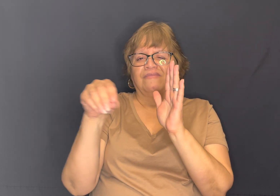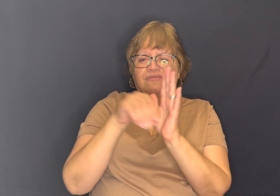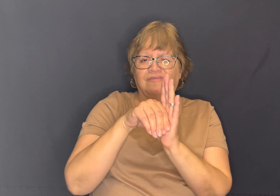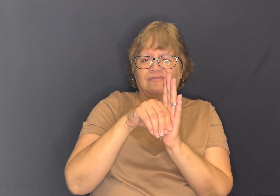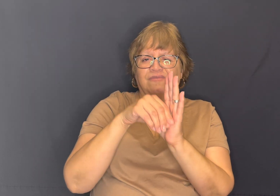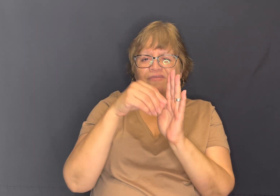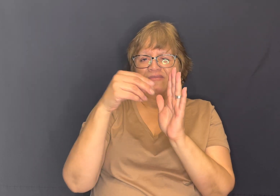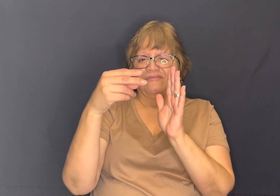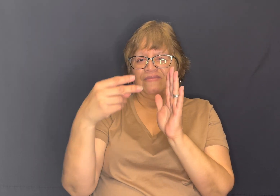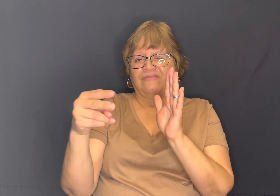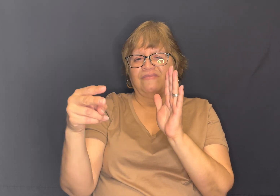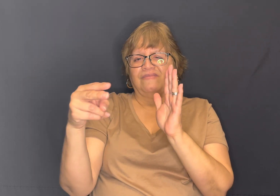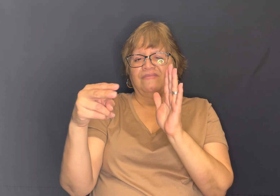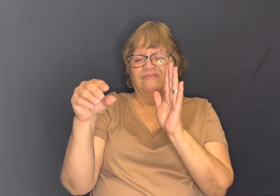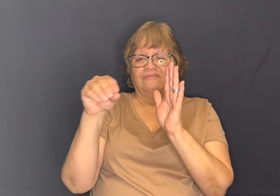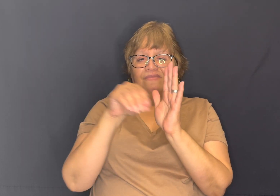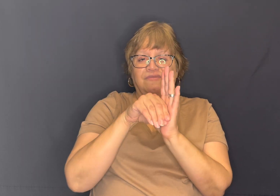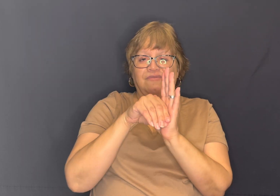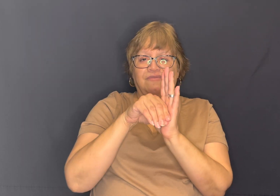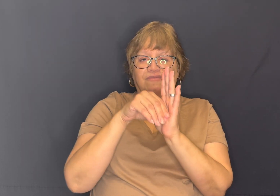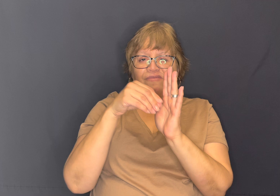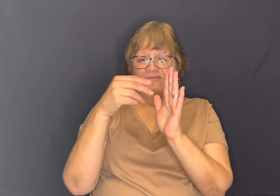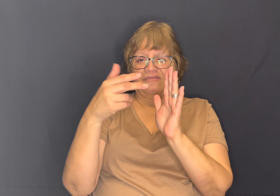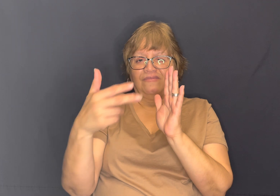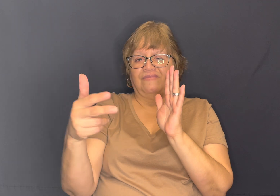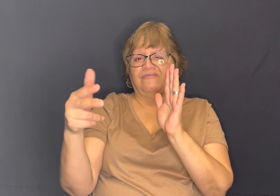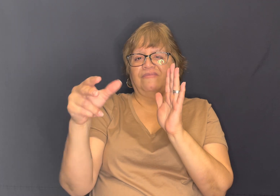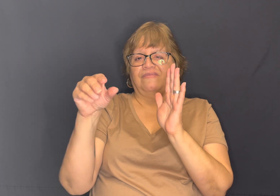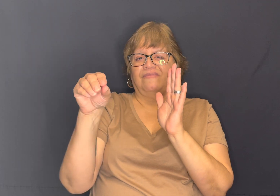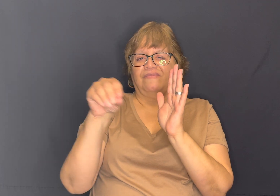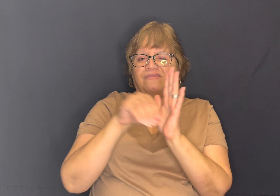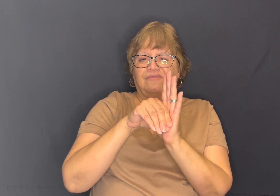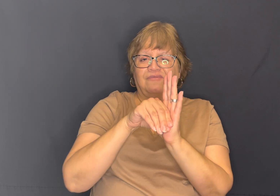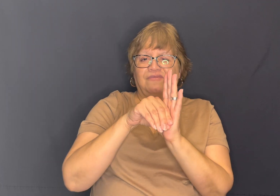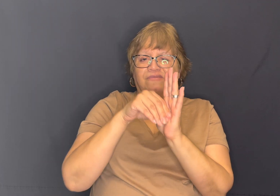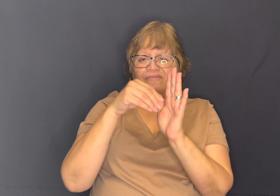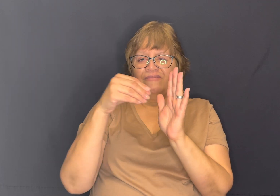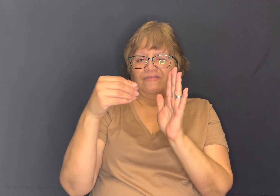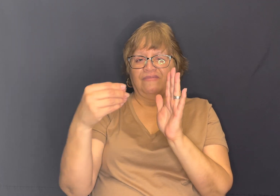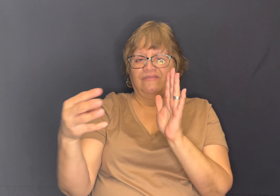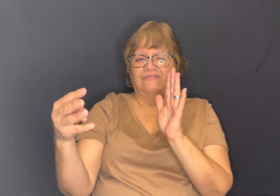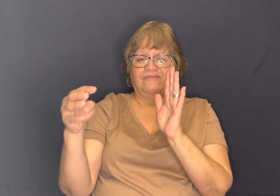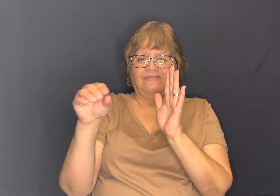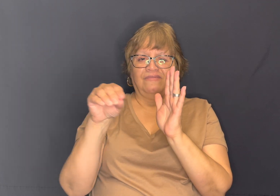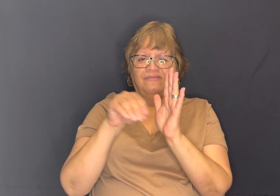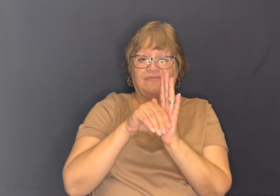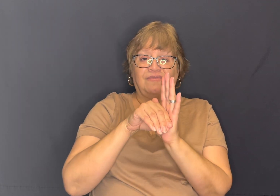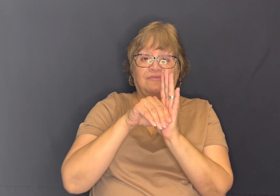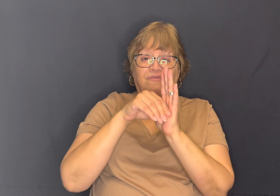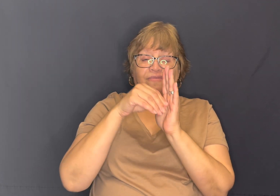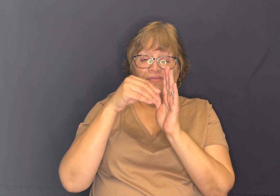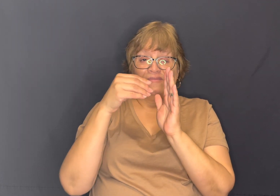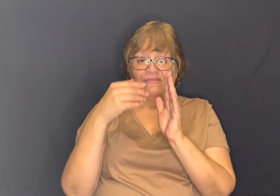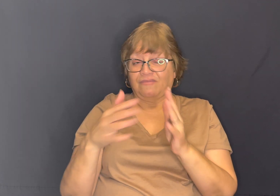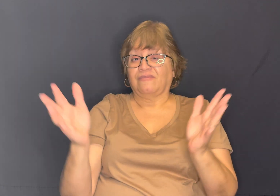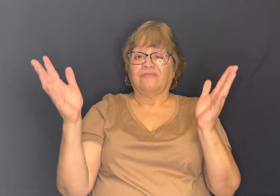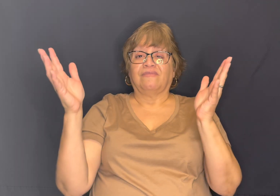1, 2, 3, 4,